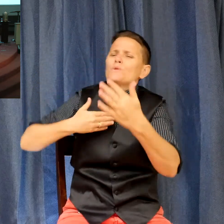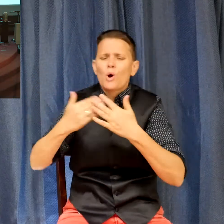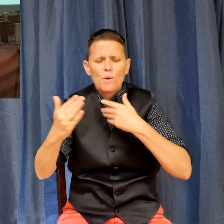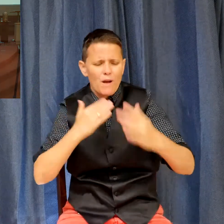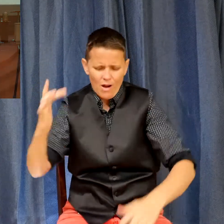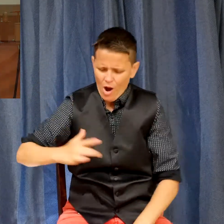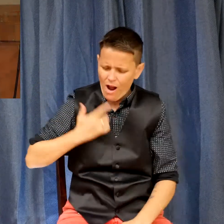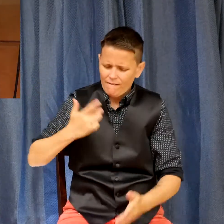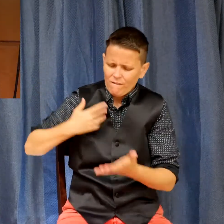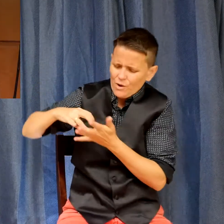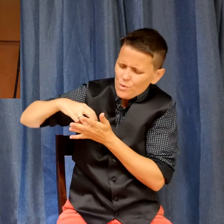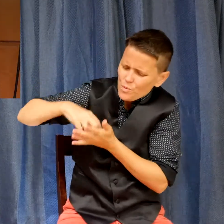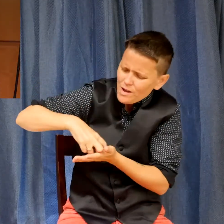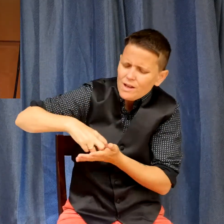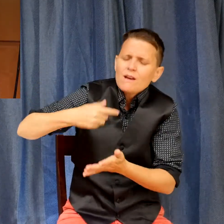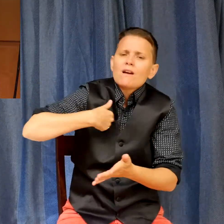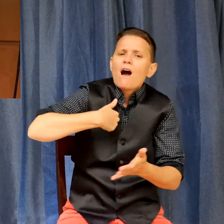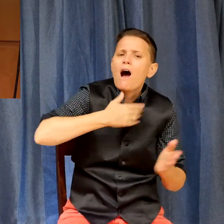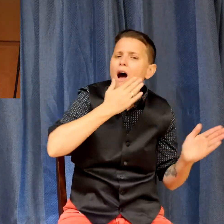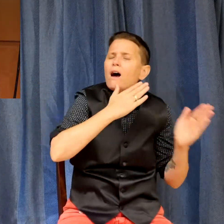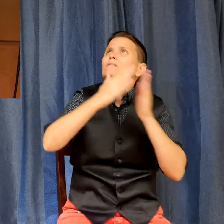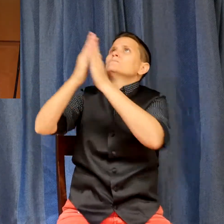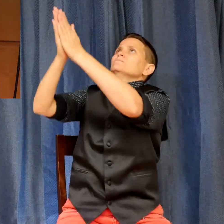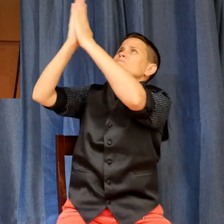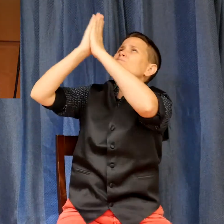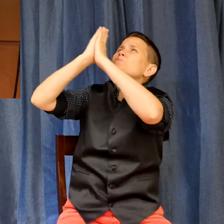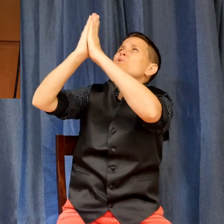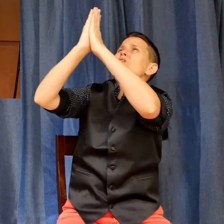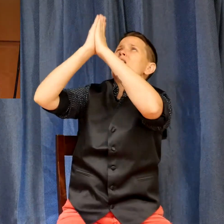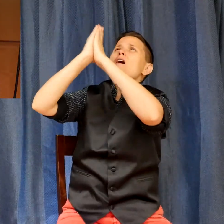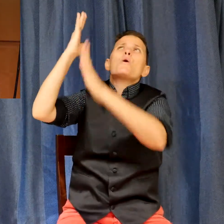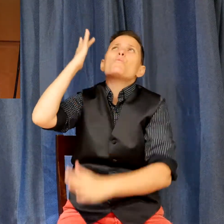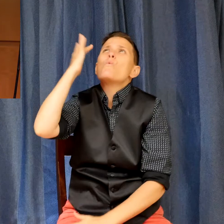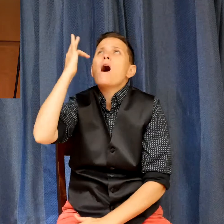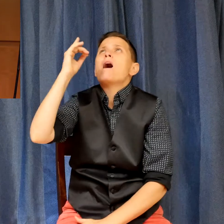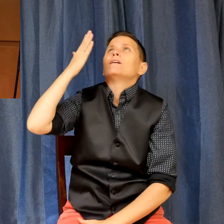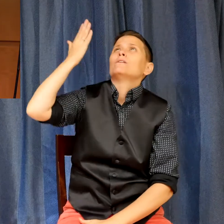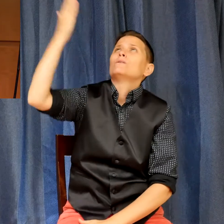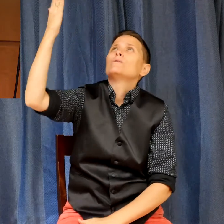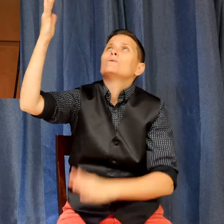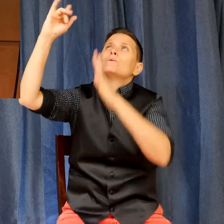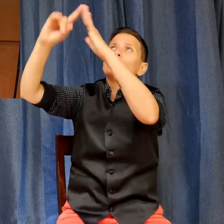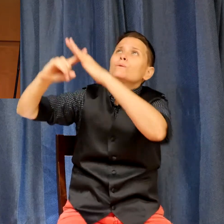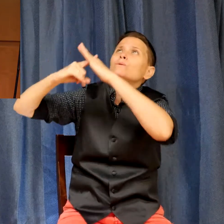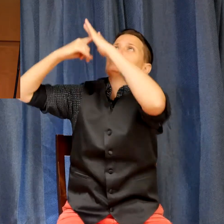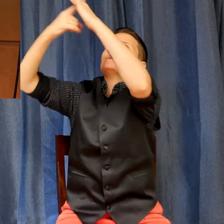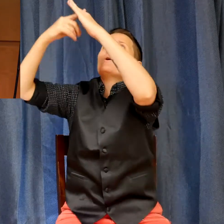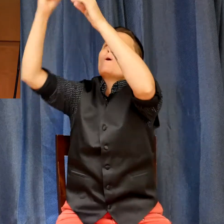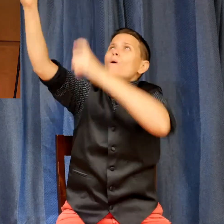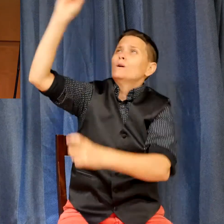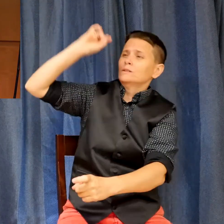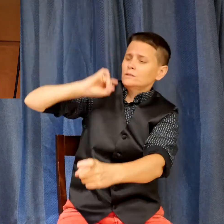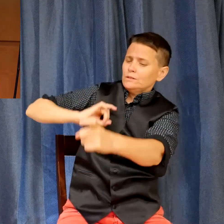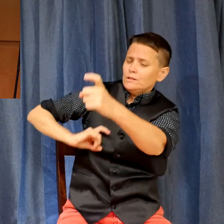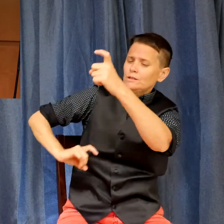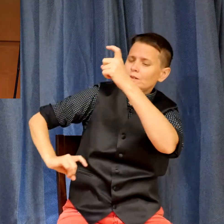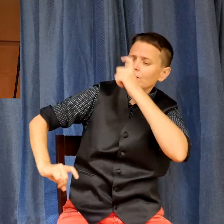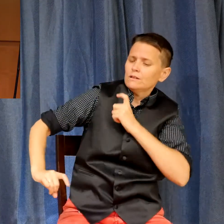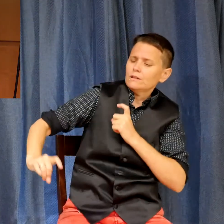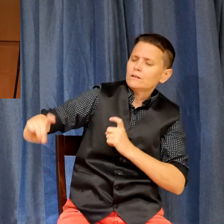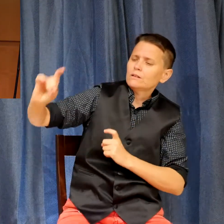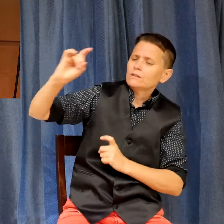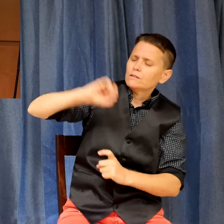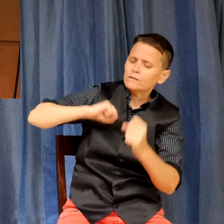In times of weakness, I turn to you, because you are the source of my strength.